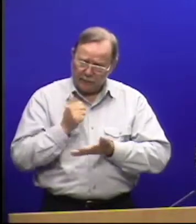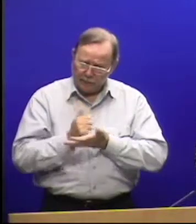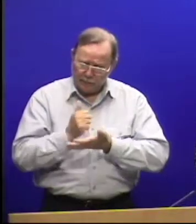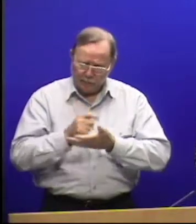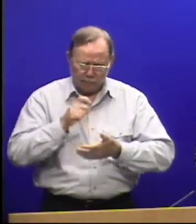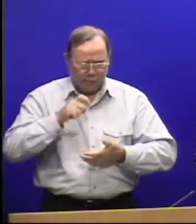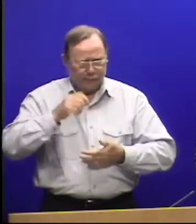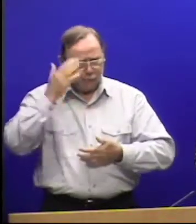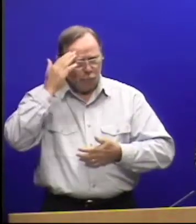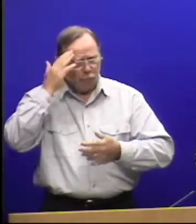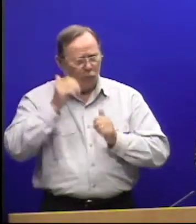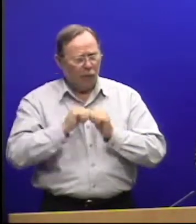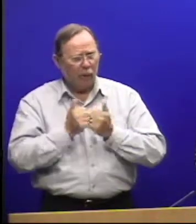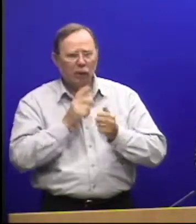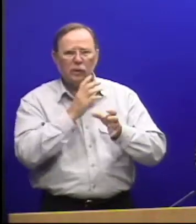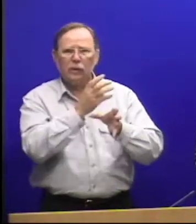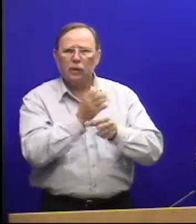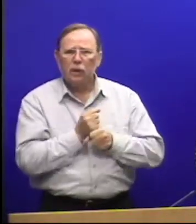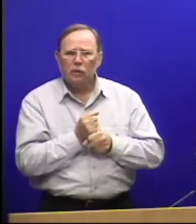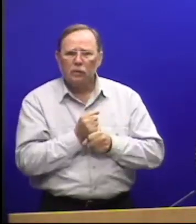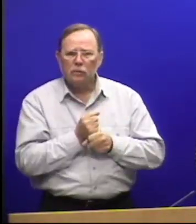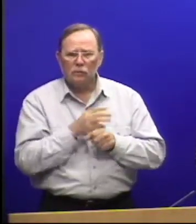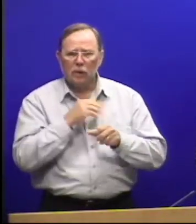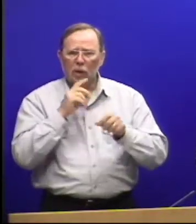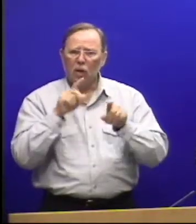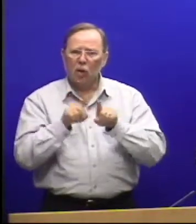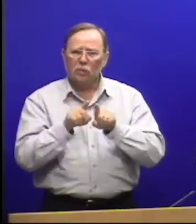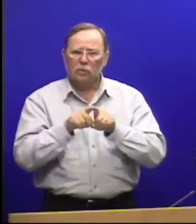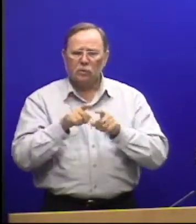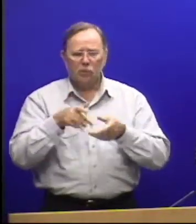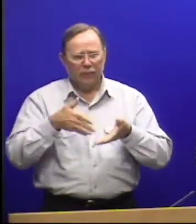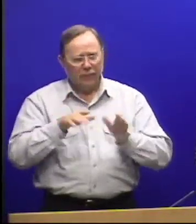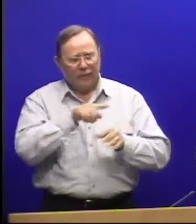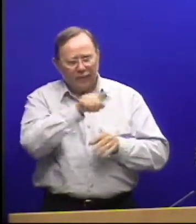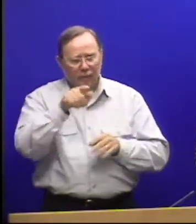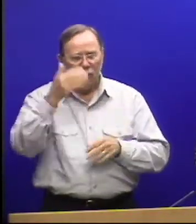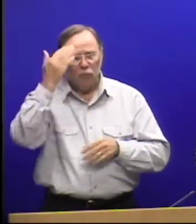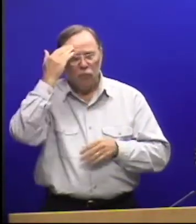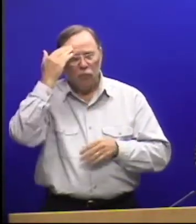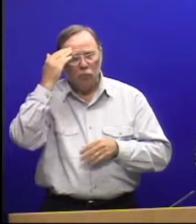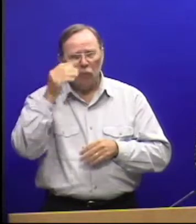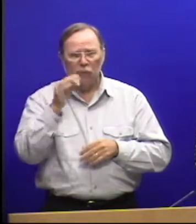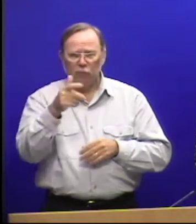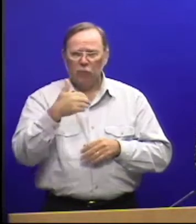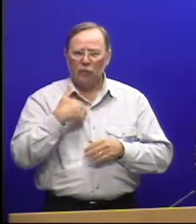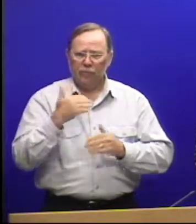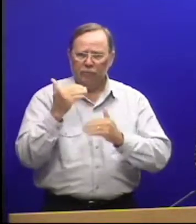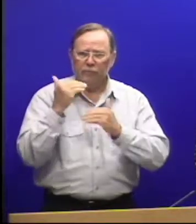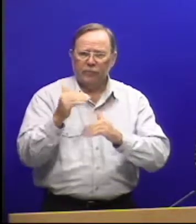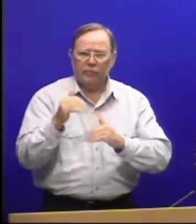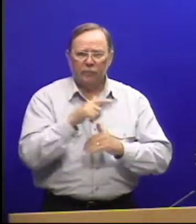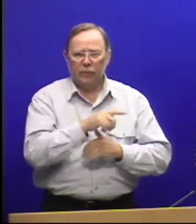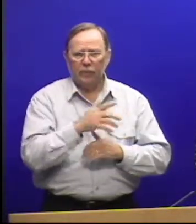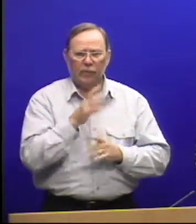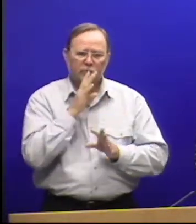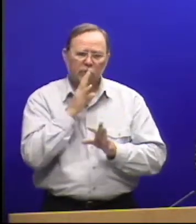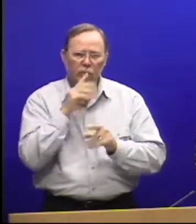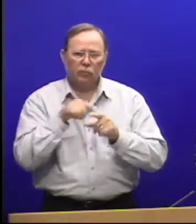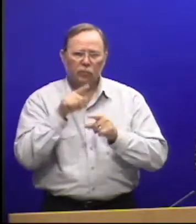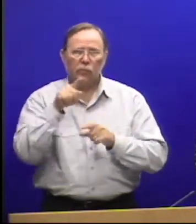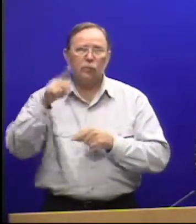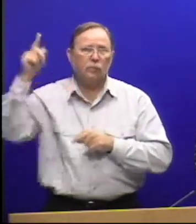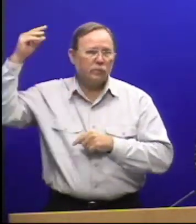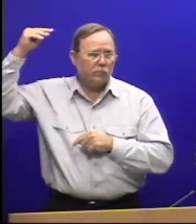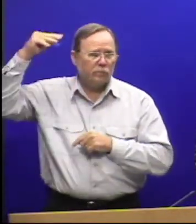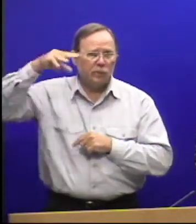it. Also let them know that you have limitations. If they talk to you on a speaker over the phone, you're not